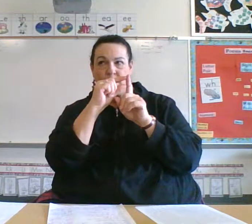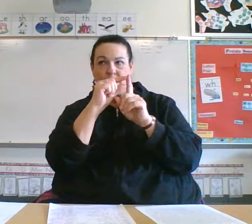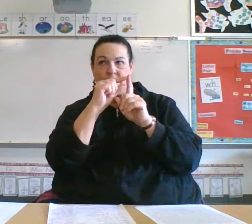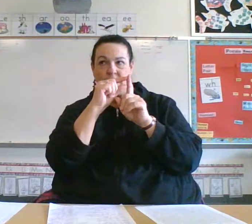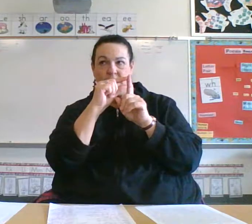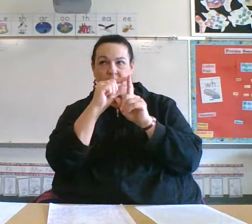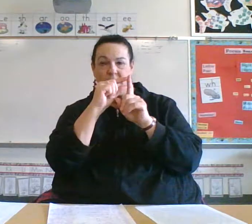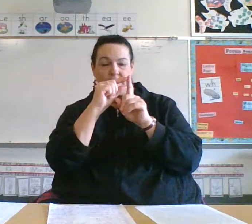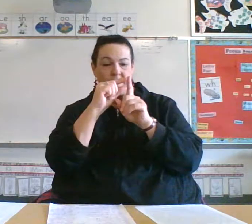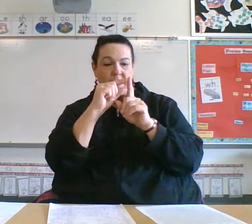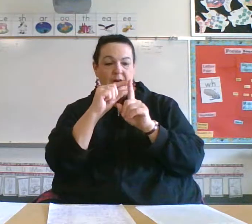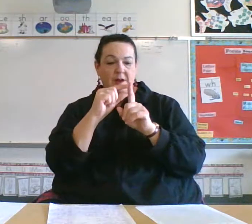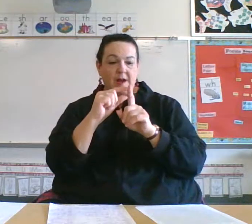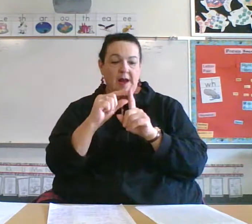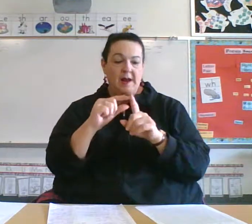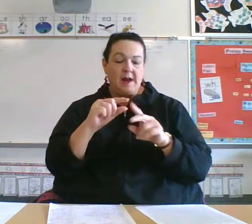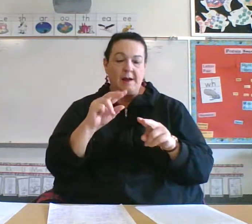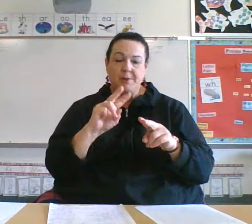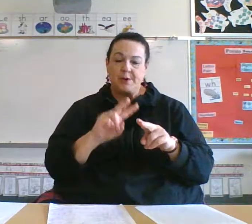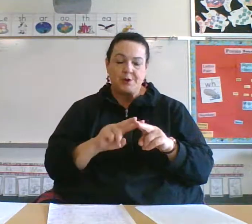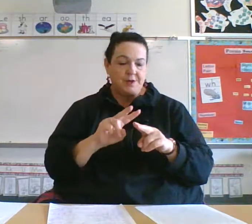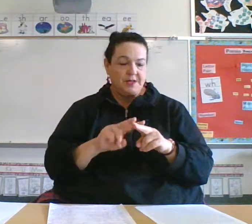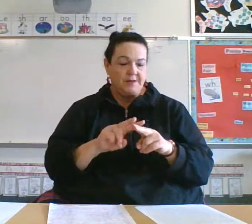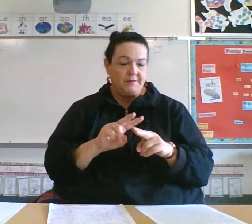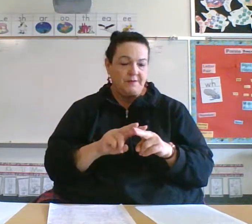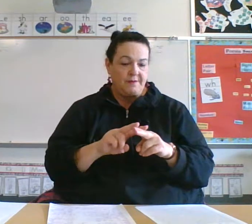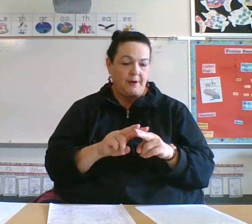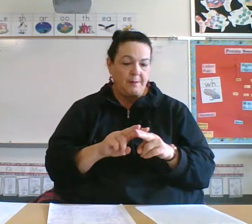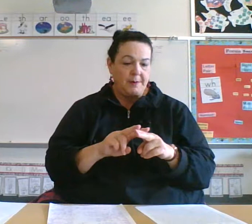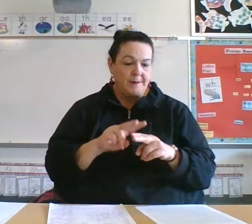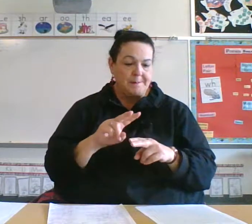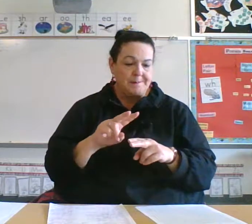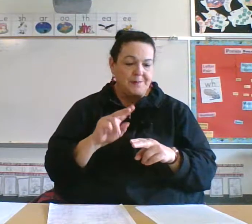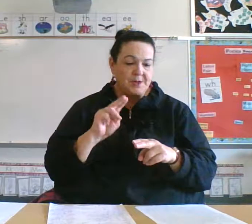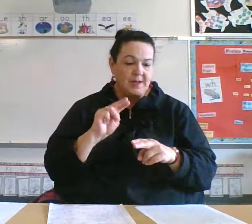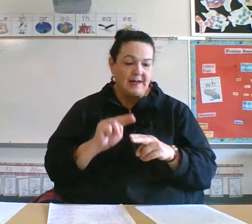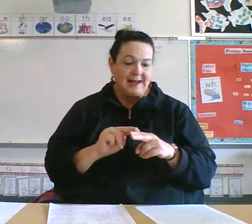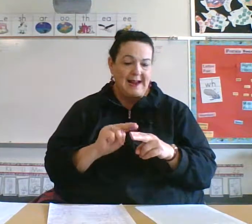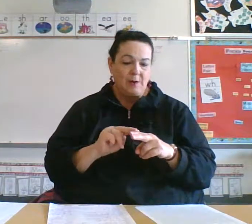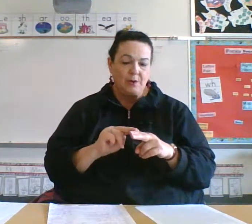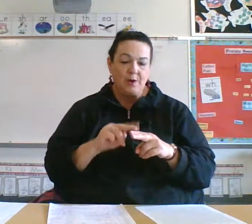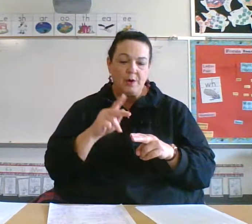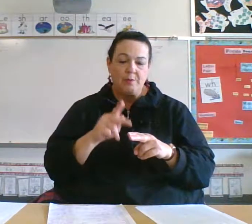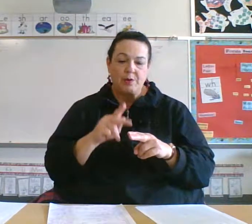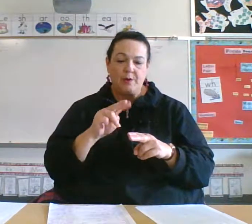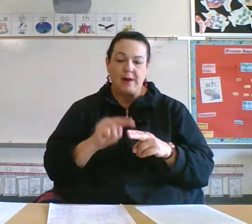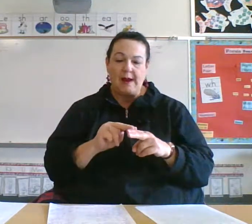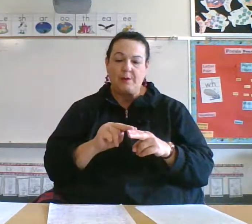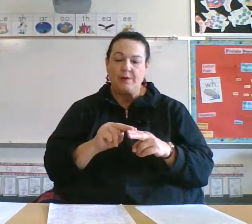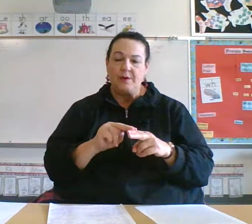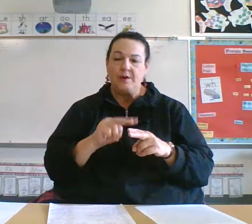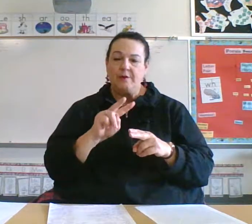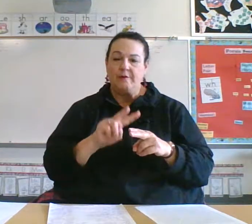Okay. And I'm pretty sure this is verb. Like noun, pronoun,